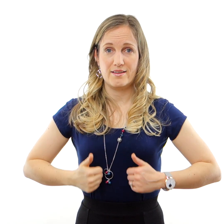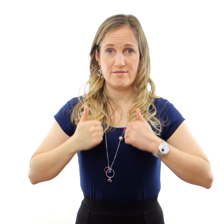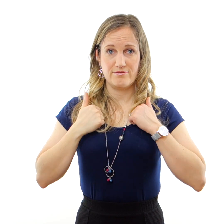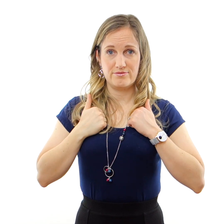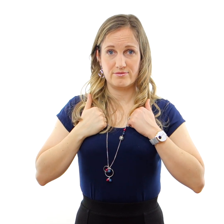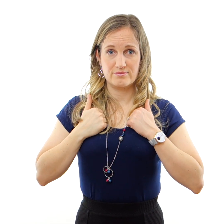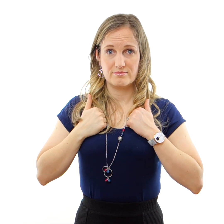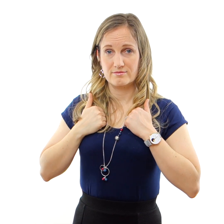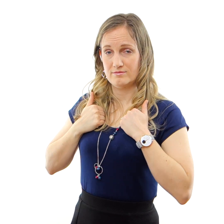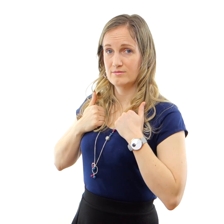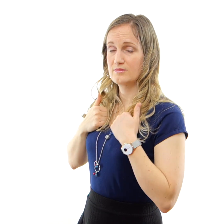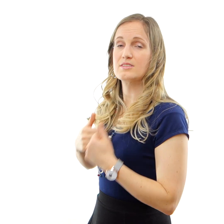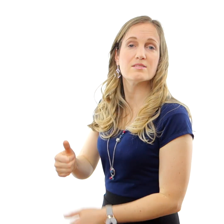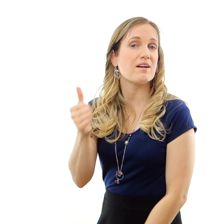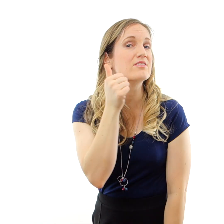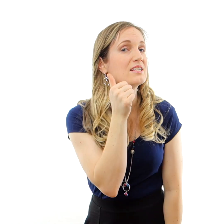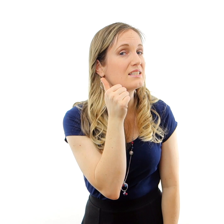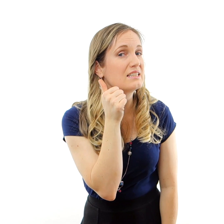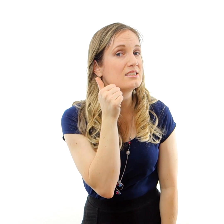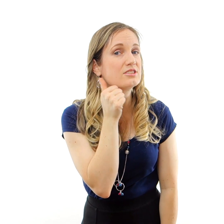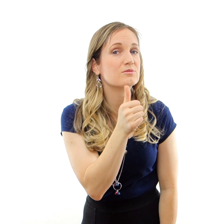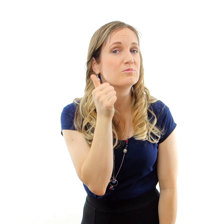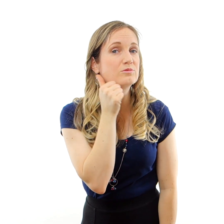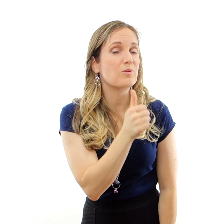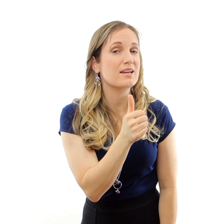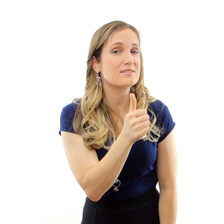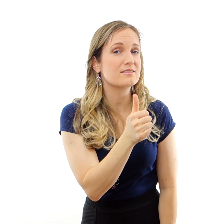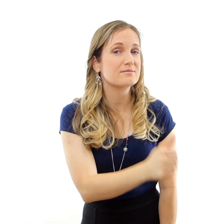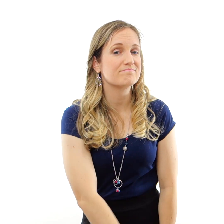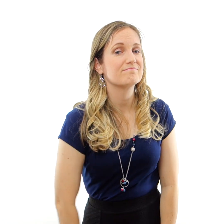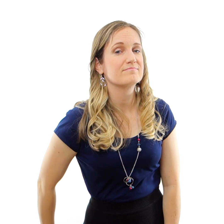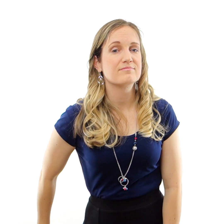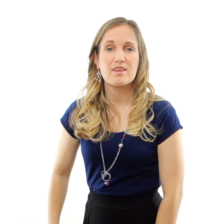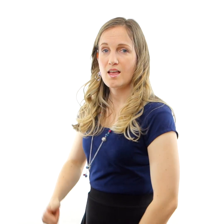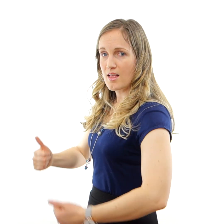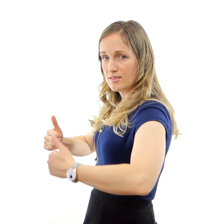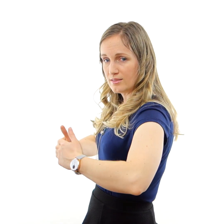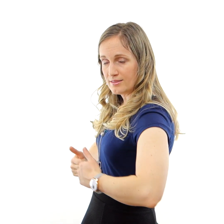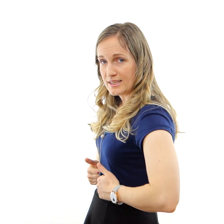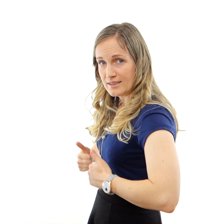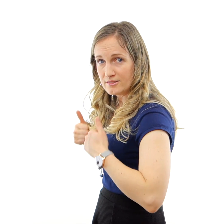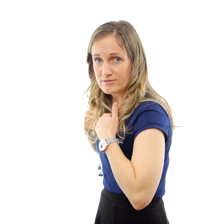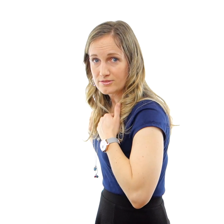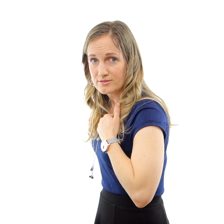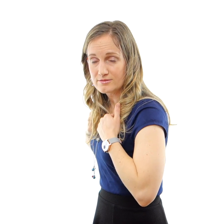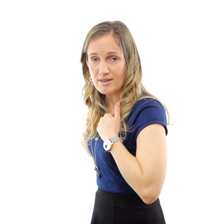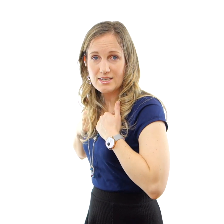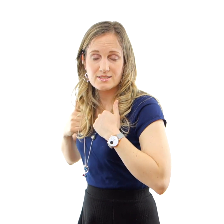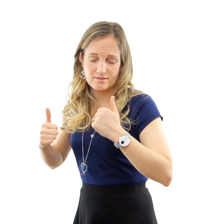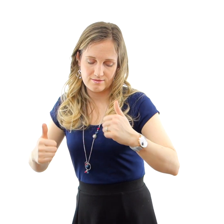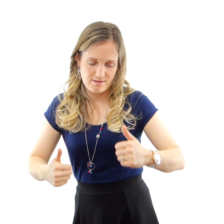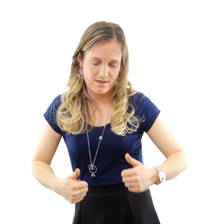live. So every day is like this, just twice. Live, right? Live.